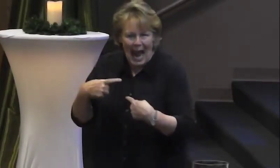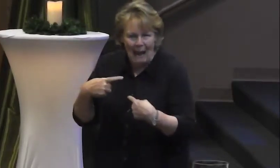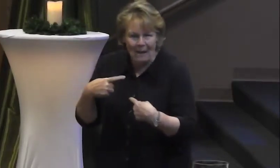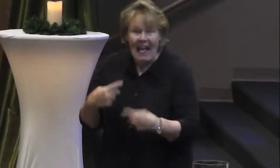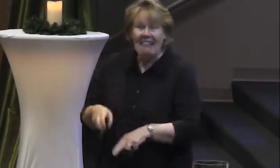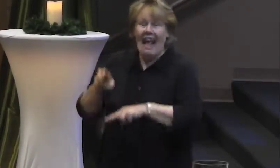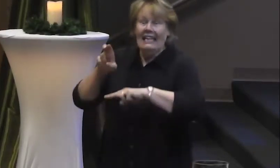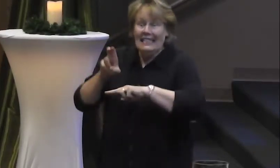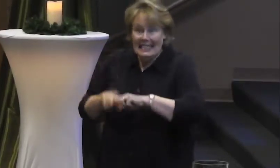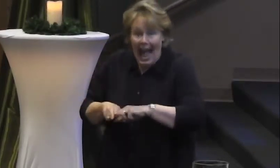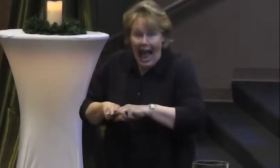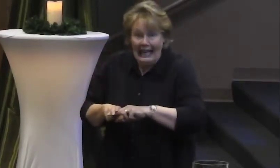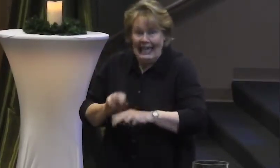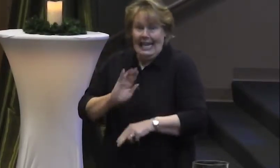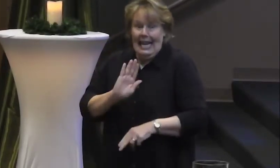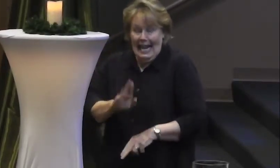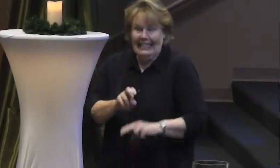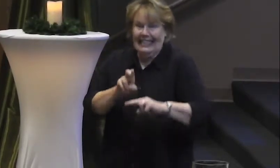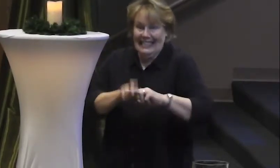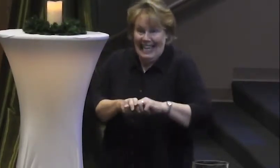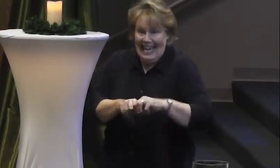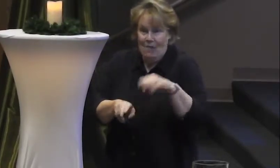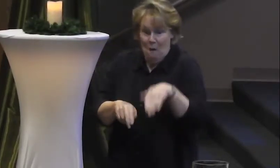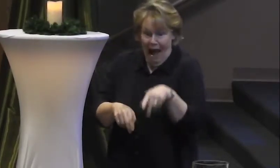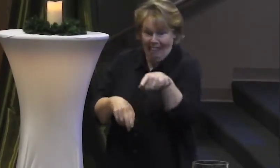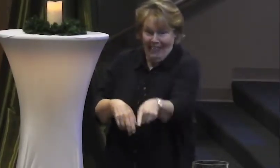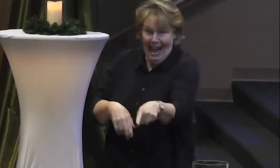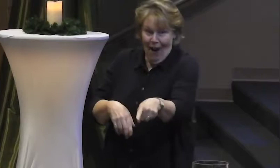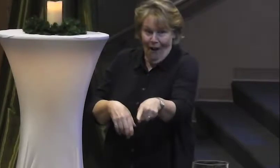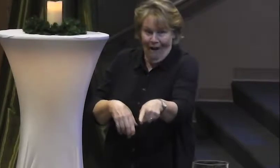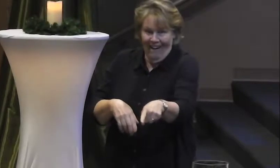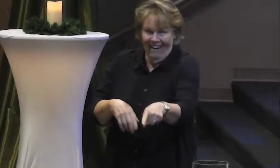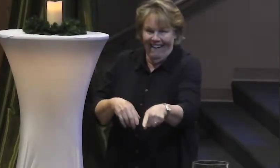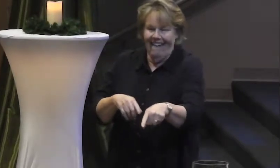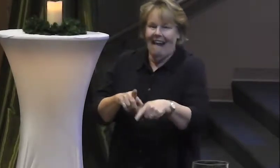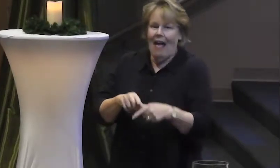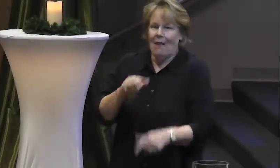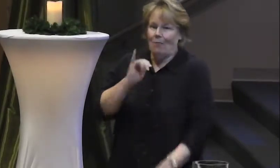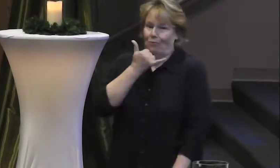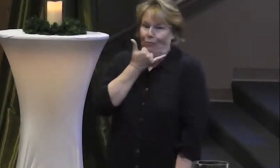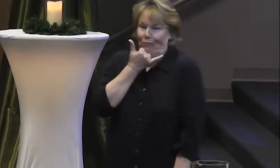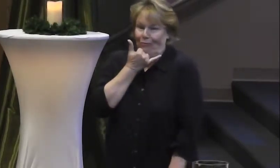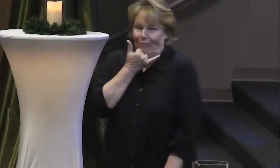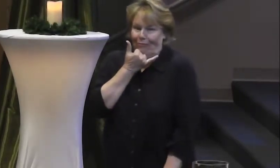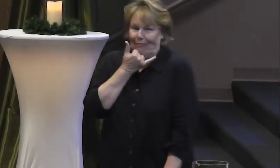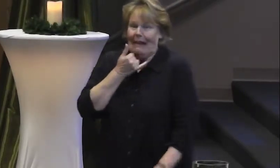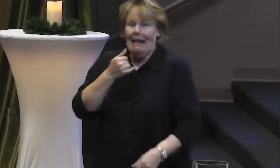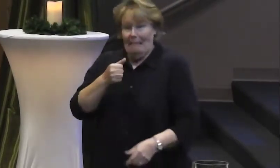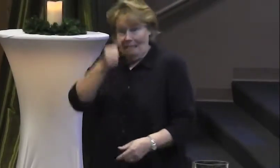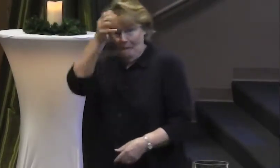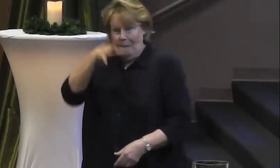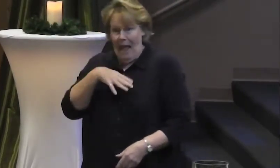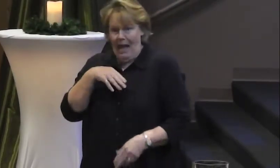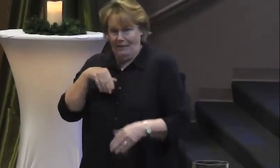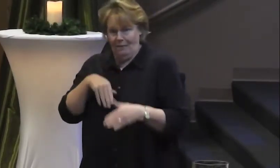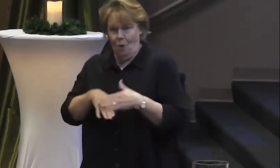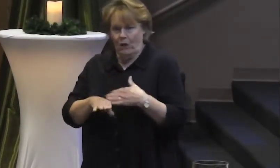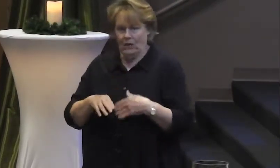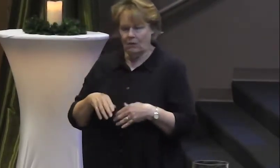aisle. Well, Mr. Monroe then came in, obviously kind of confused, a little